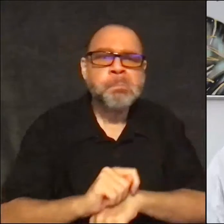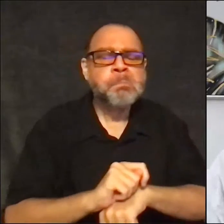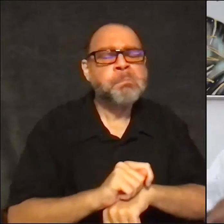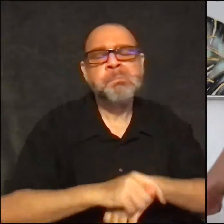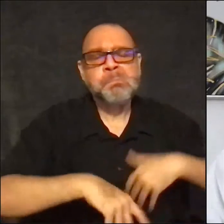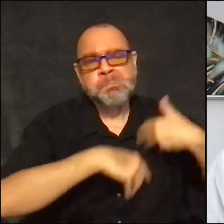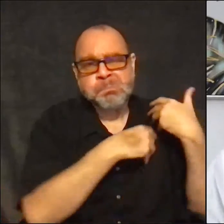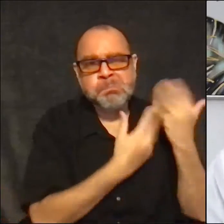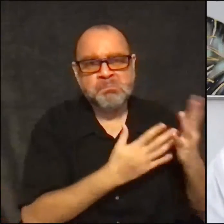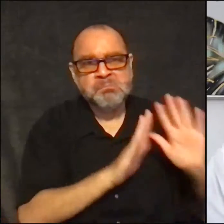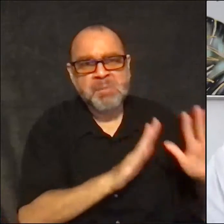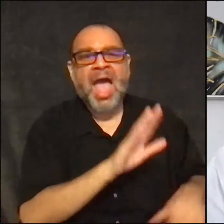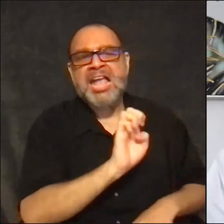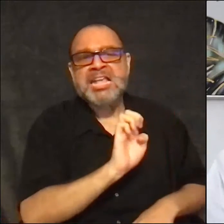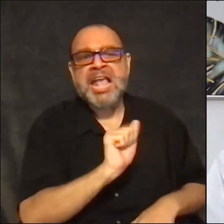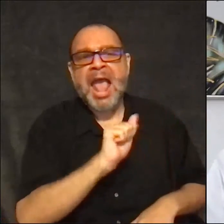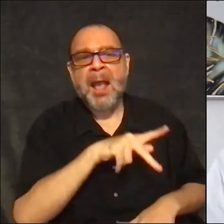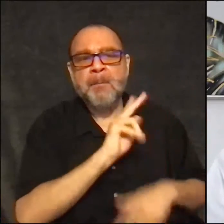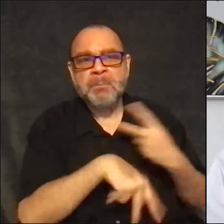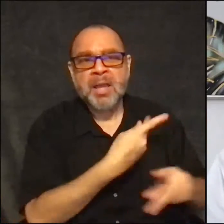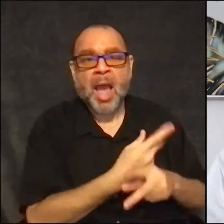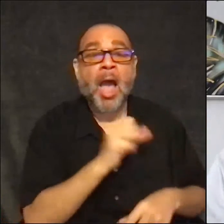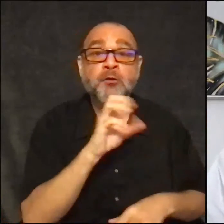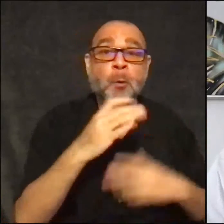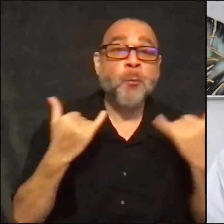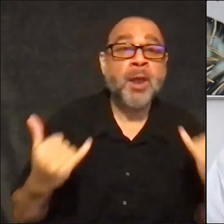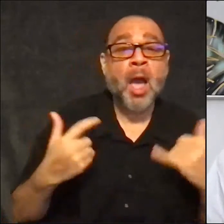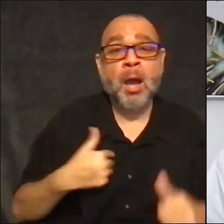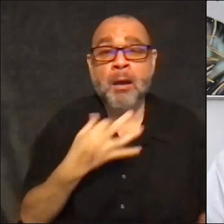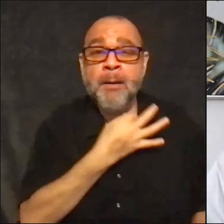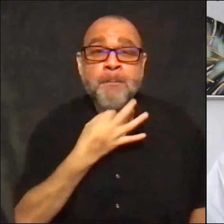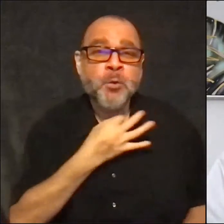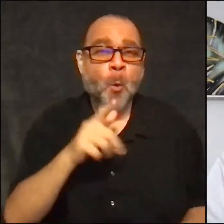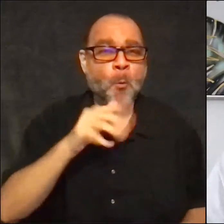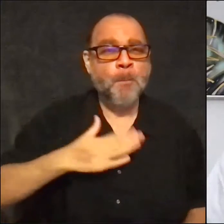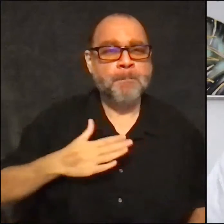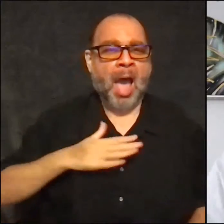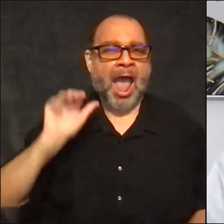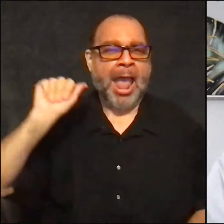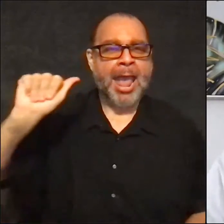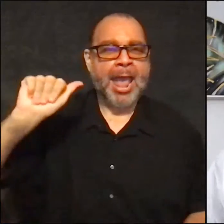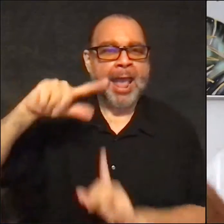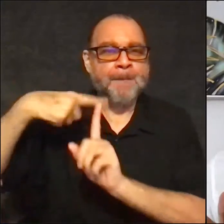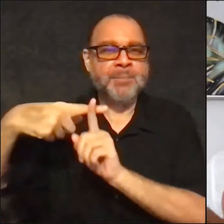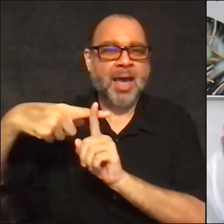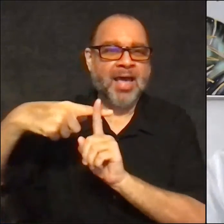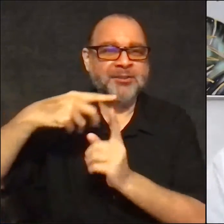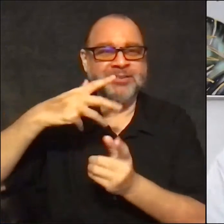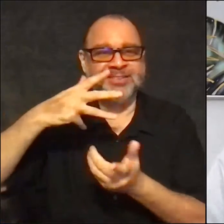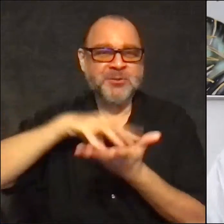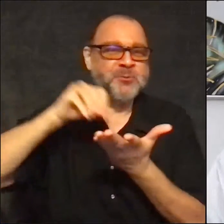looking for the people, the front of the classroom time. I'm looking for my AA plus student time. Who knows what an